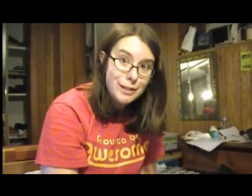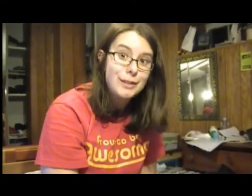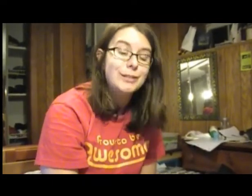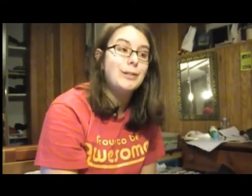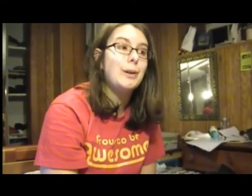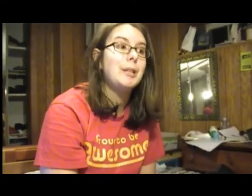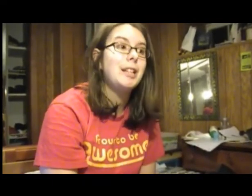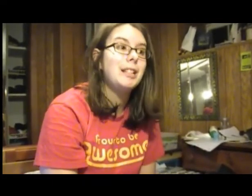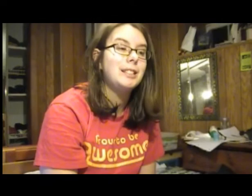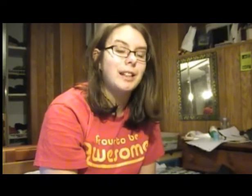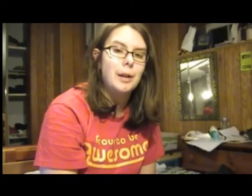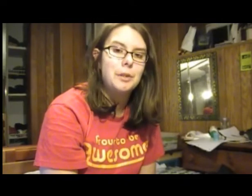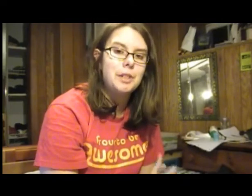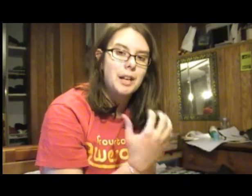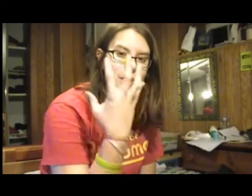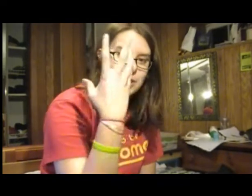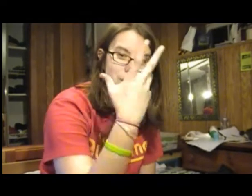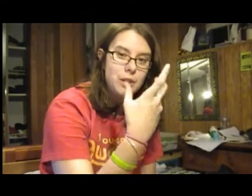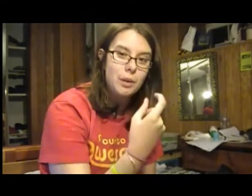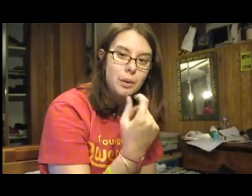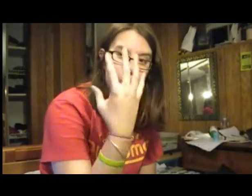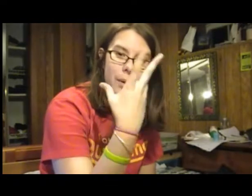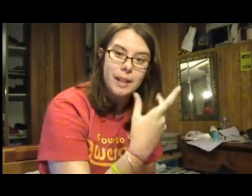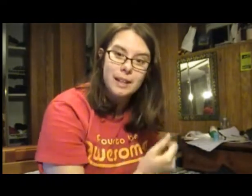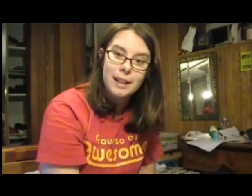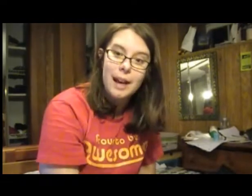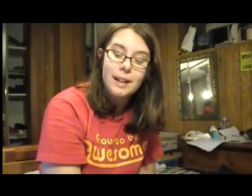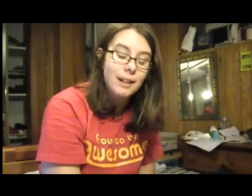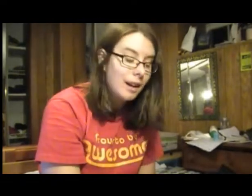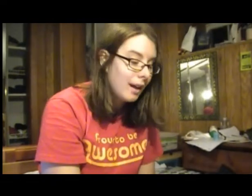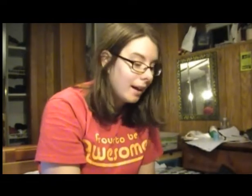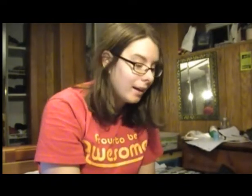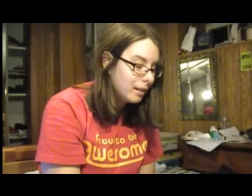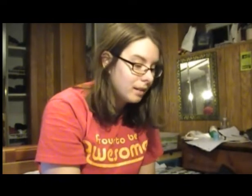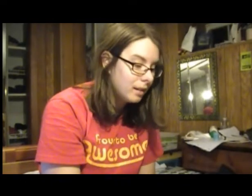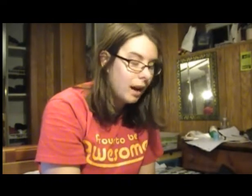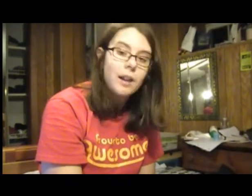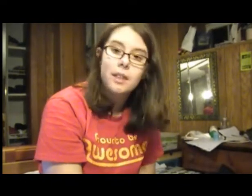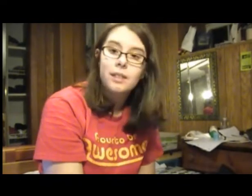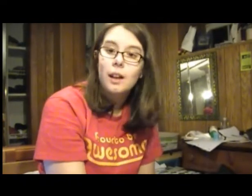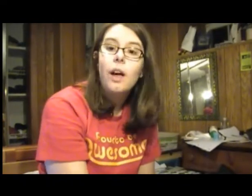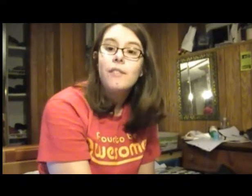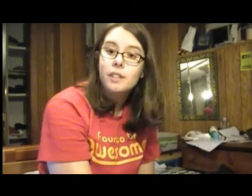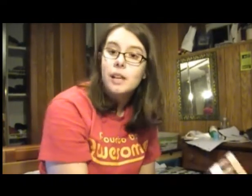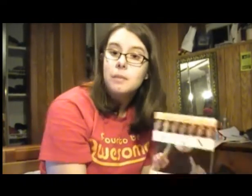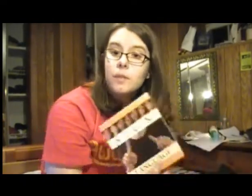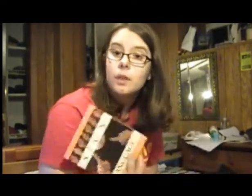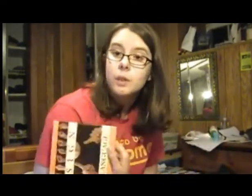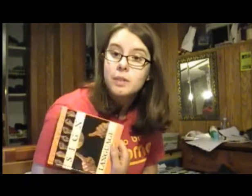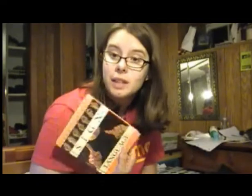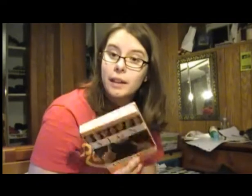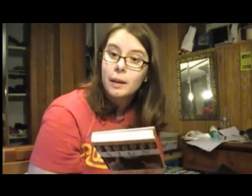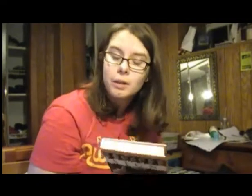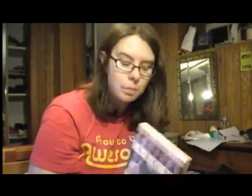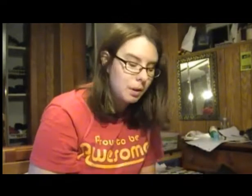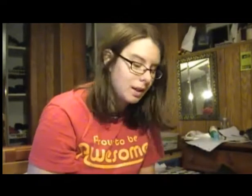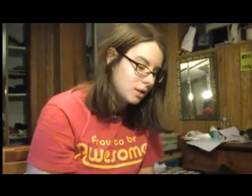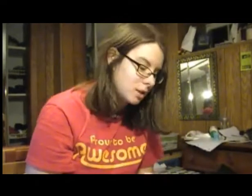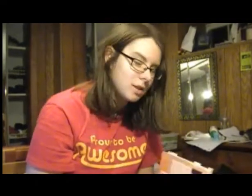difficult for me. It's a language that I just don't quite get, and I think that I'll have the same difficulty with sign language, but